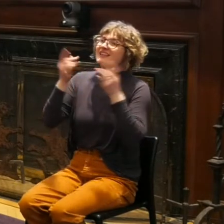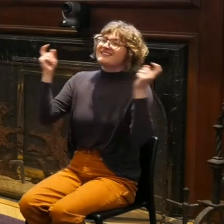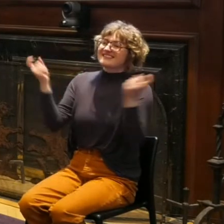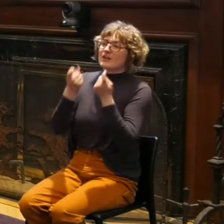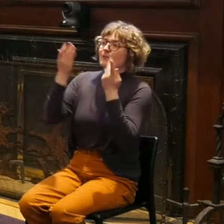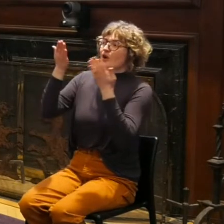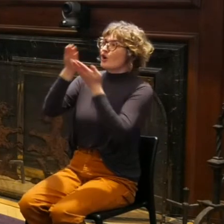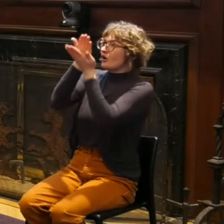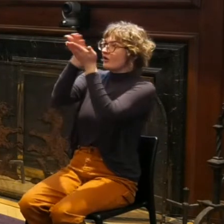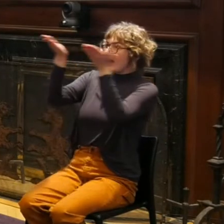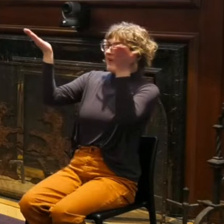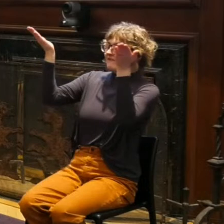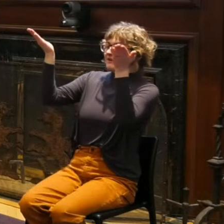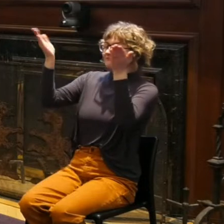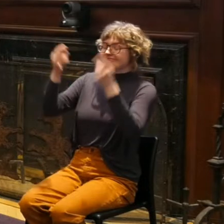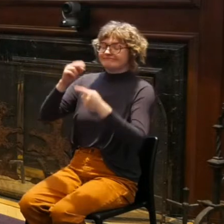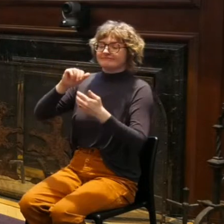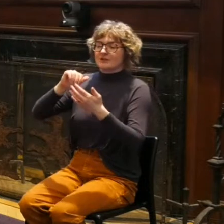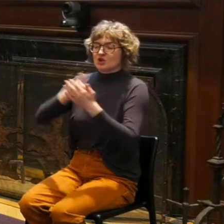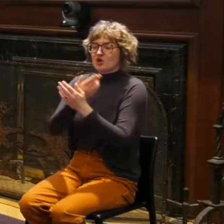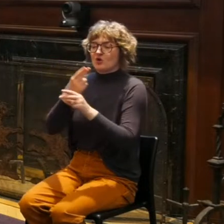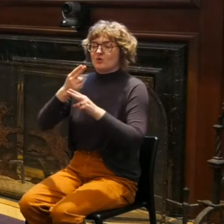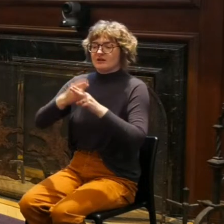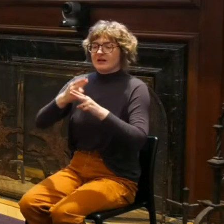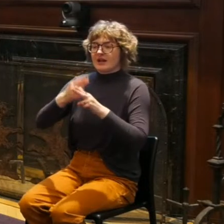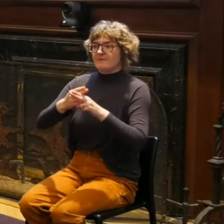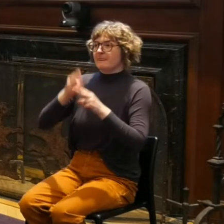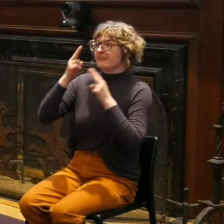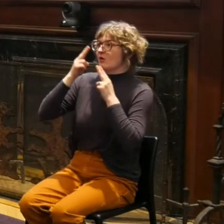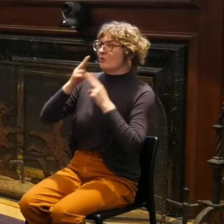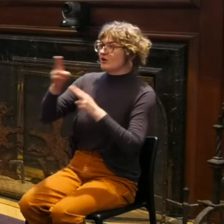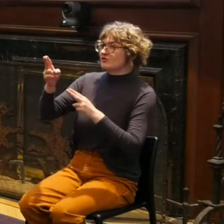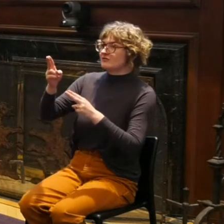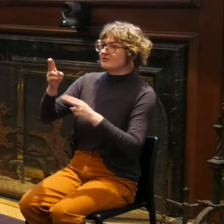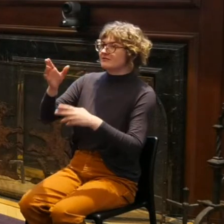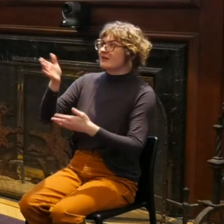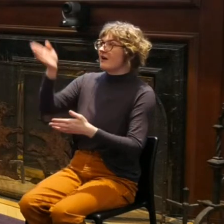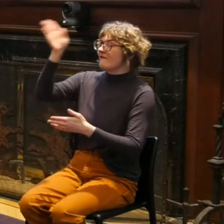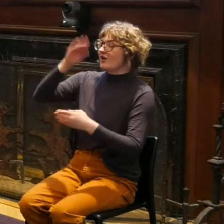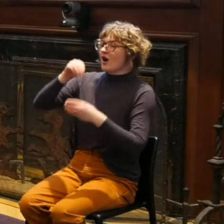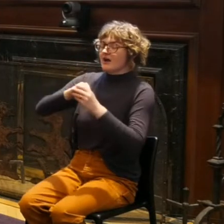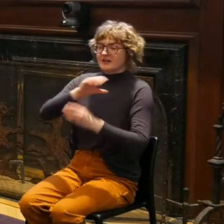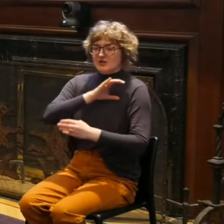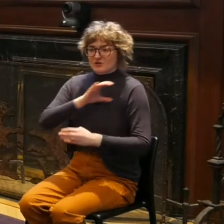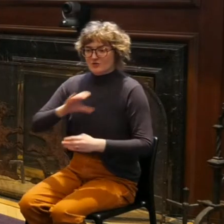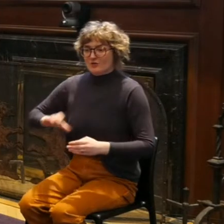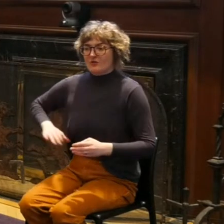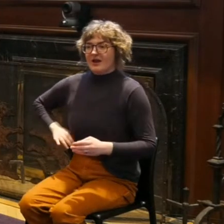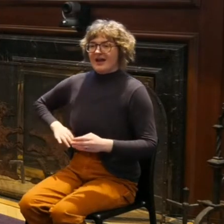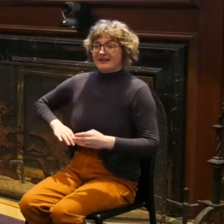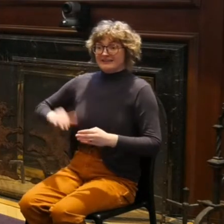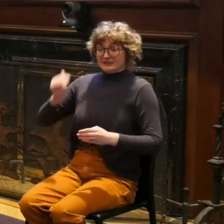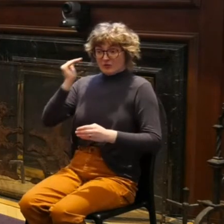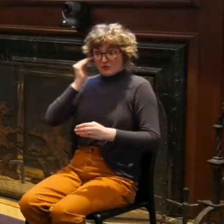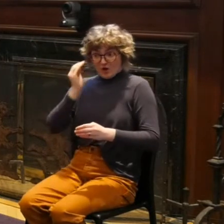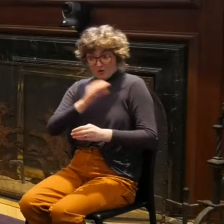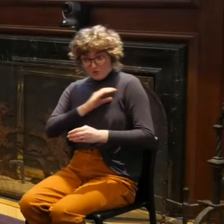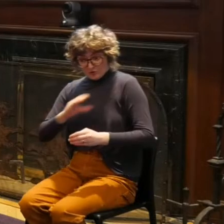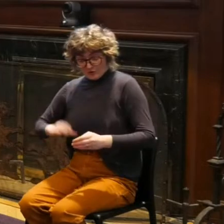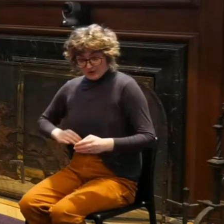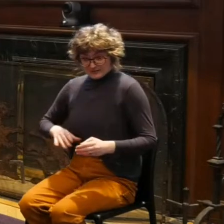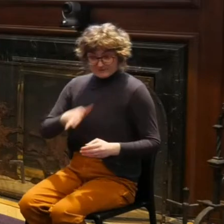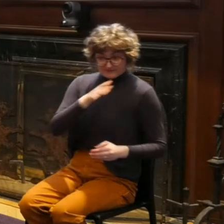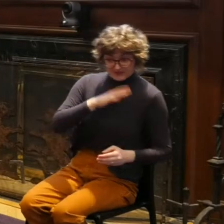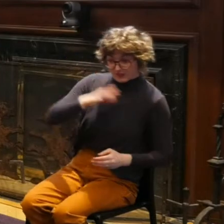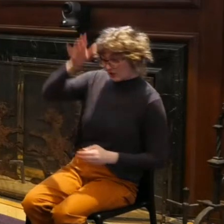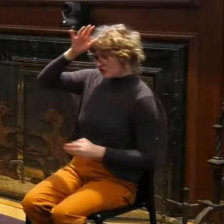her by her new name, the righteousness of God in Christ. Therefore, if anyone is in Christ, he or she is